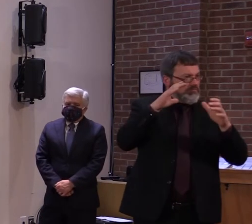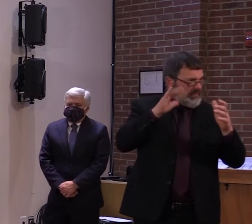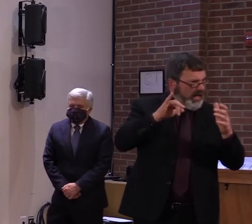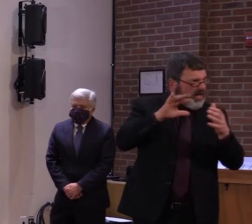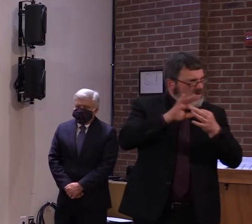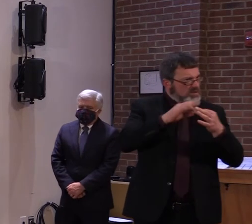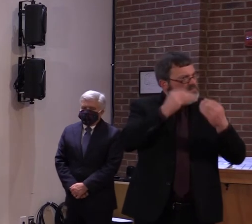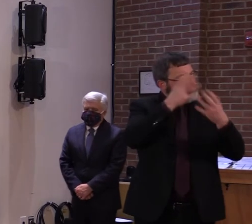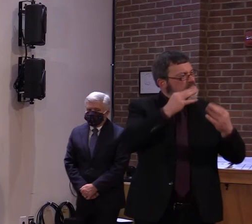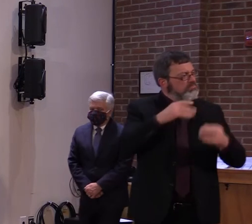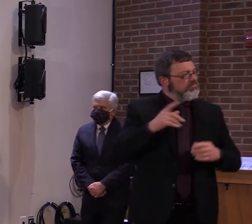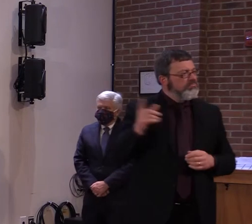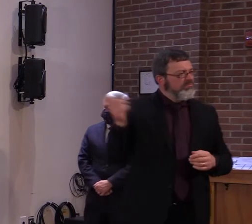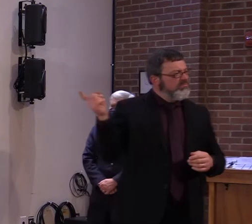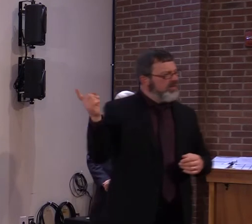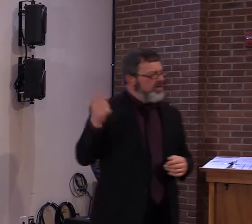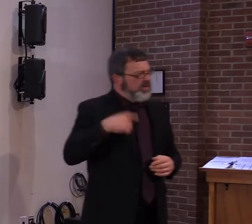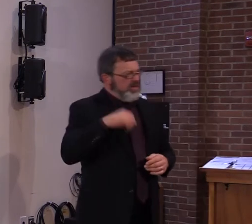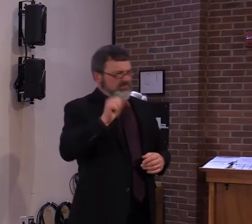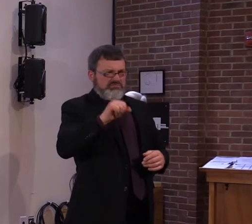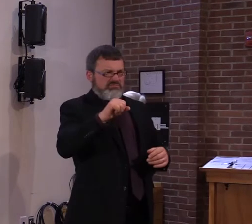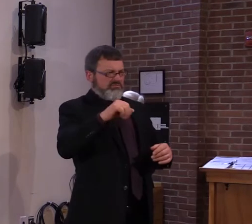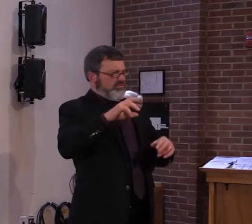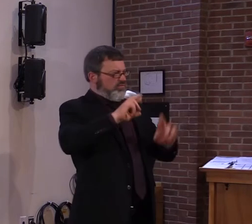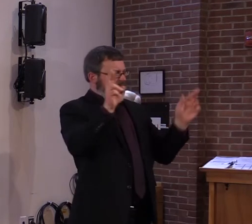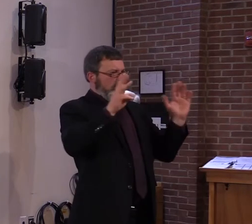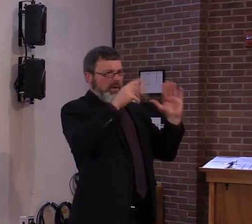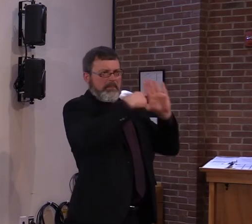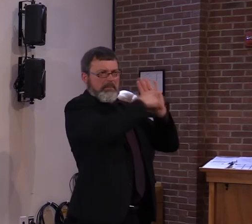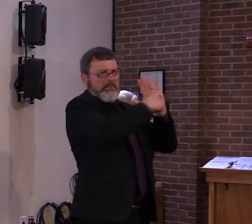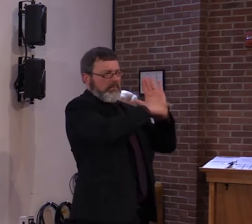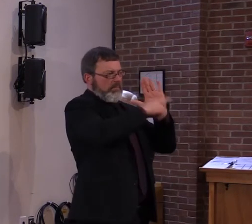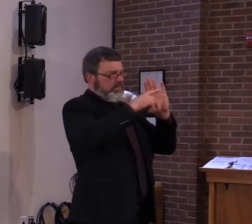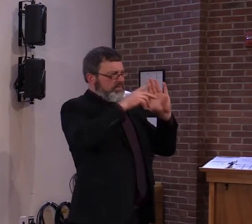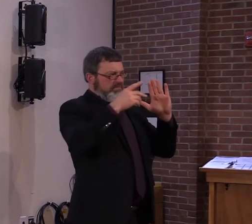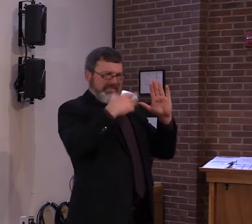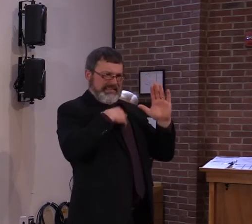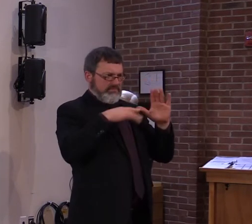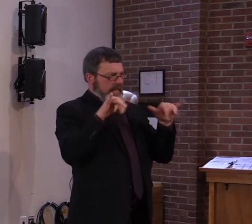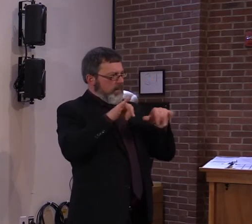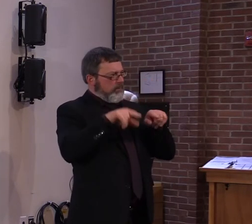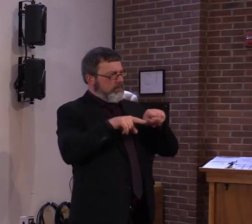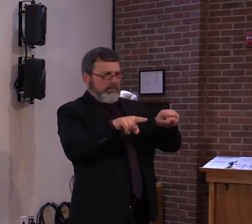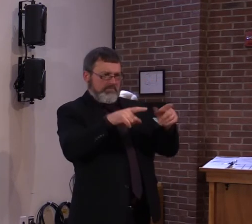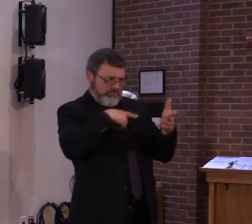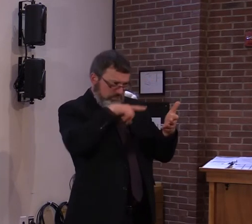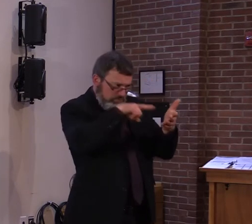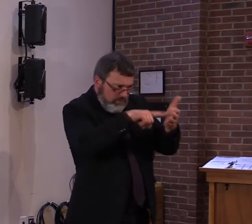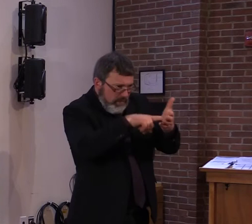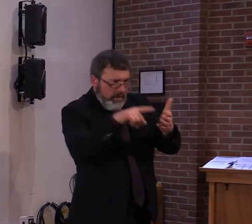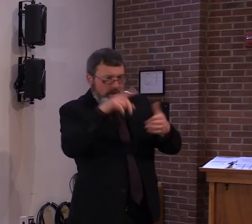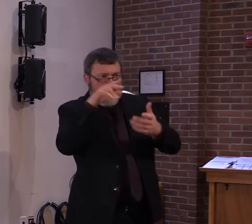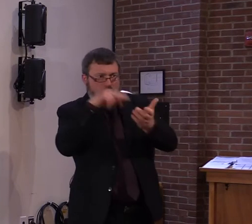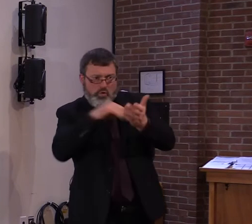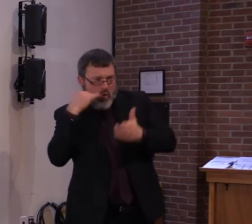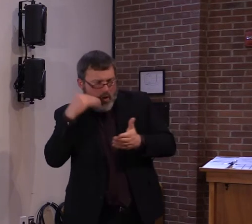school. So I agree we could do the same, and we will definitely look into that and appreciate your